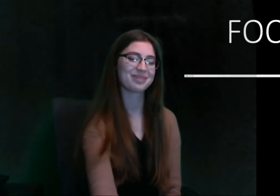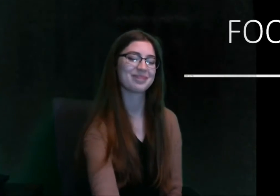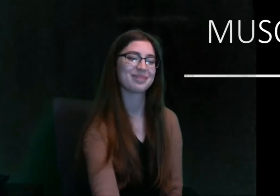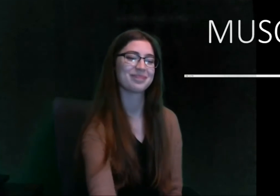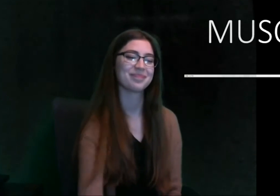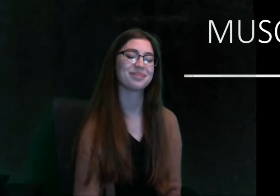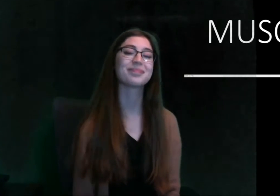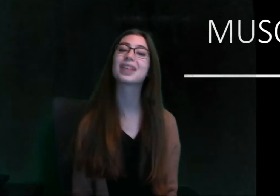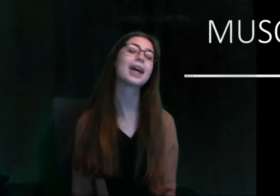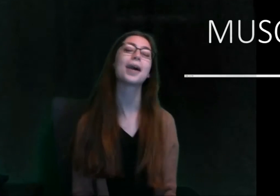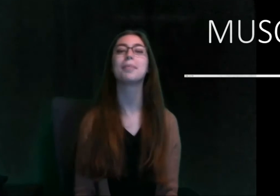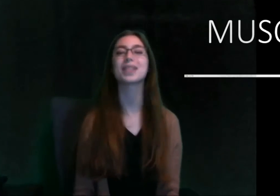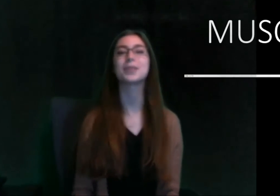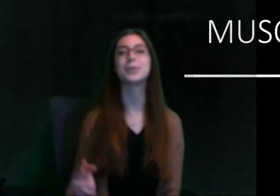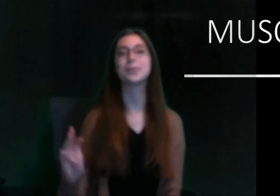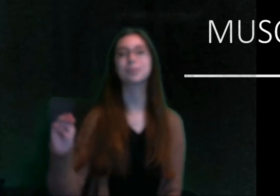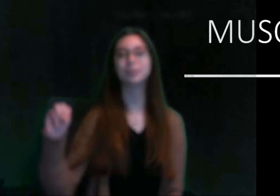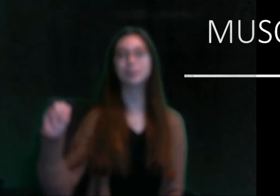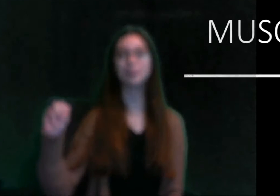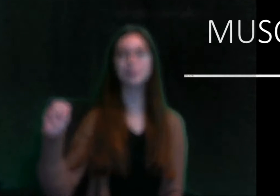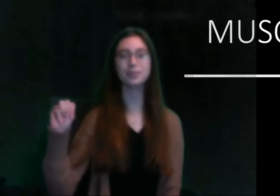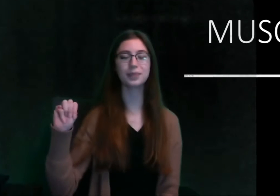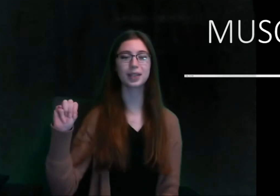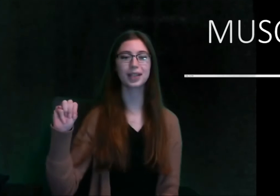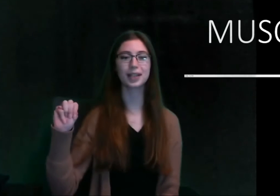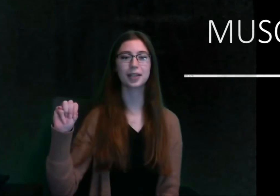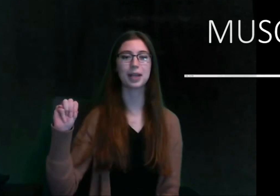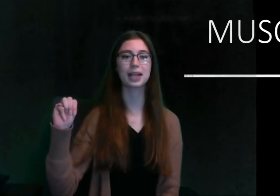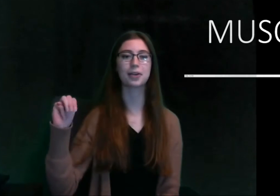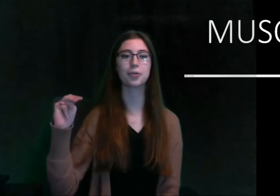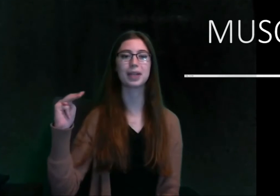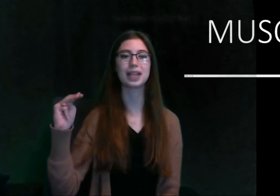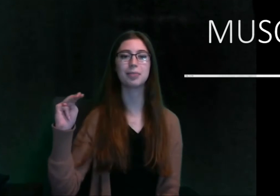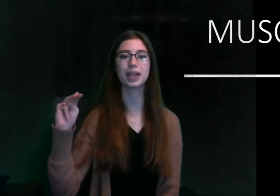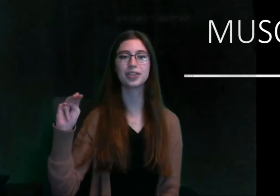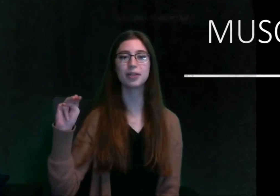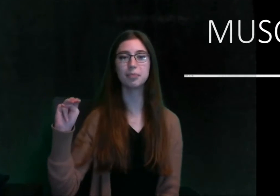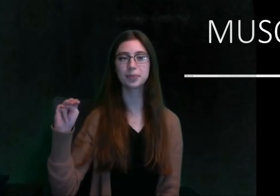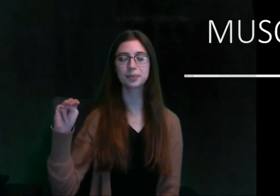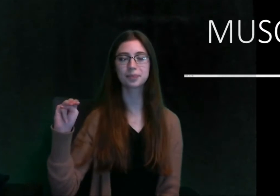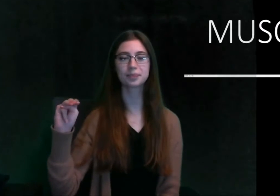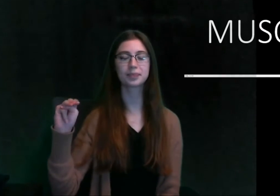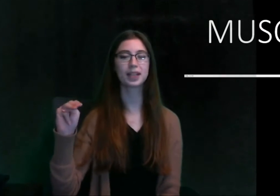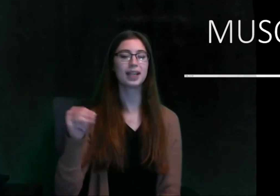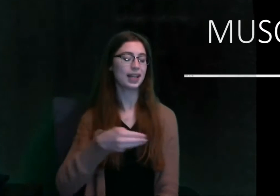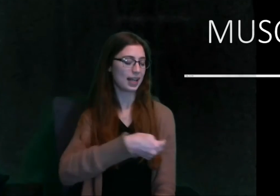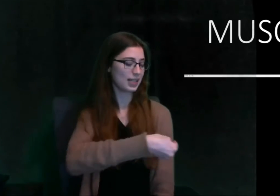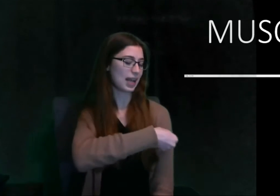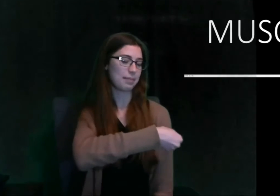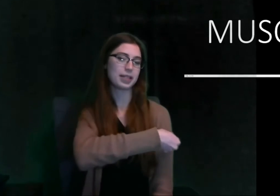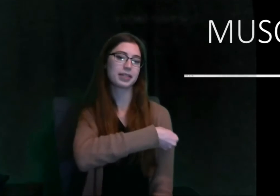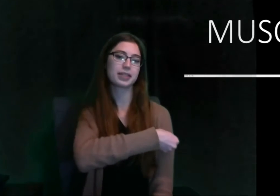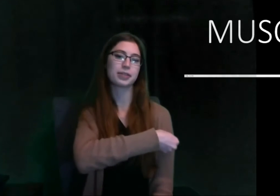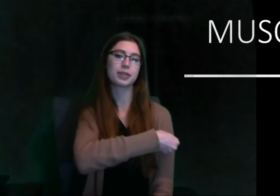it. Muscle. Make an open M hand shape and tap it to your muscle.